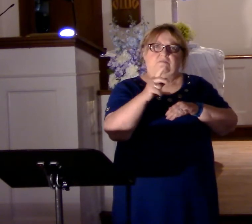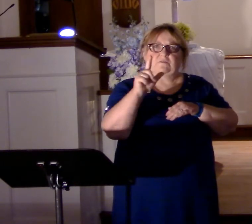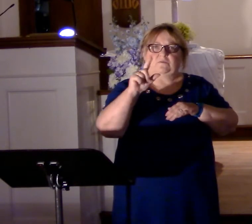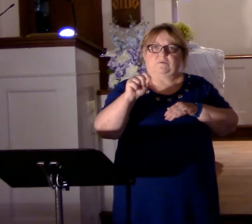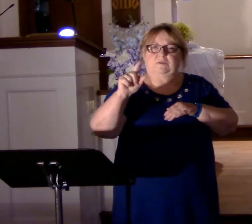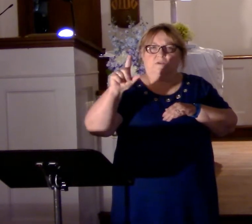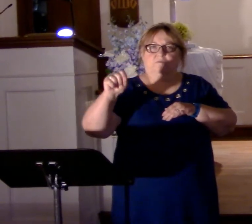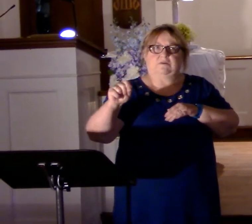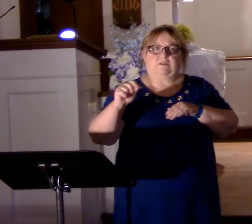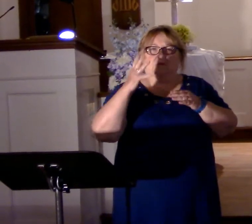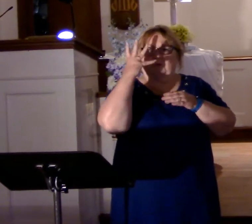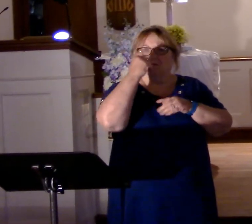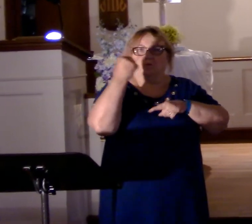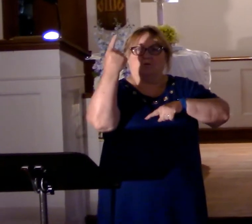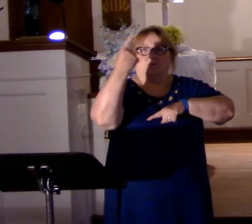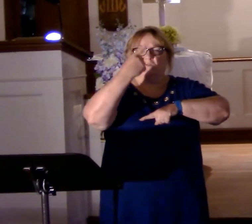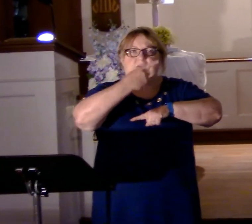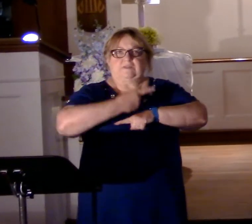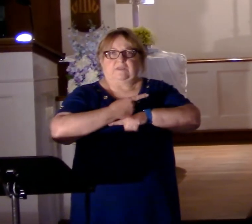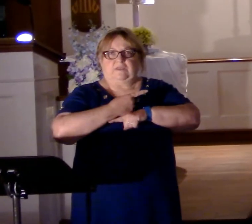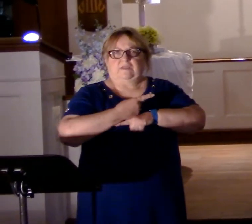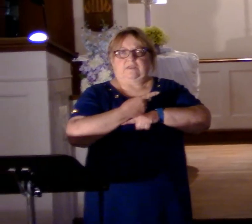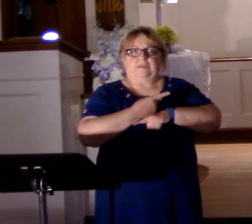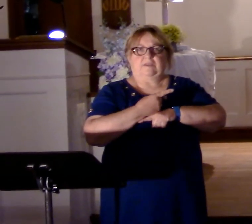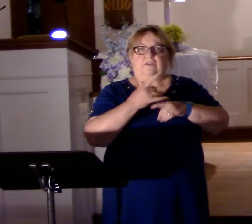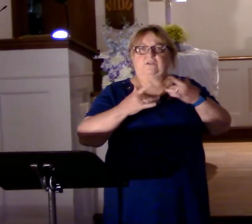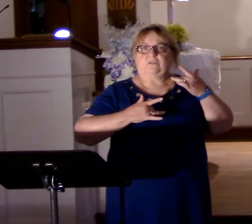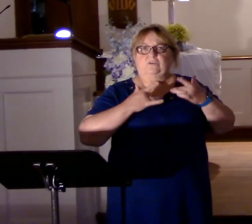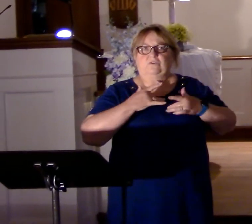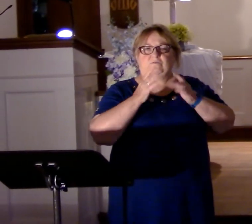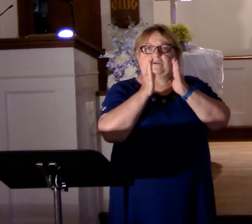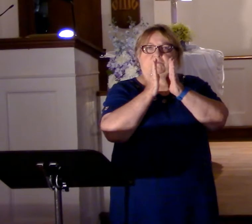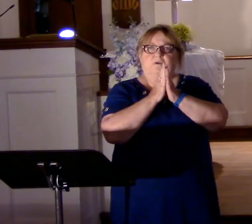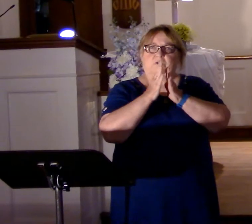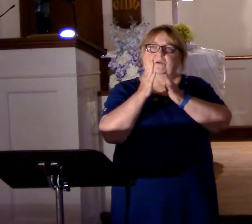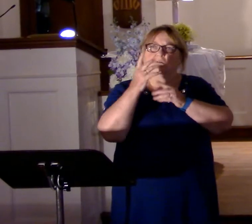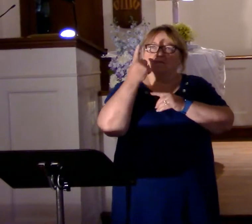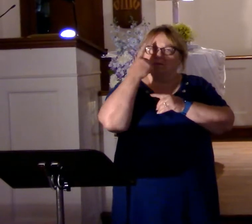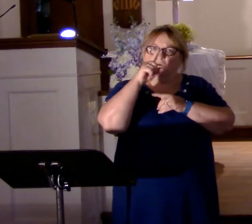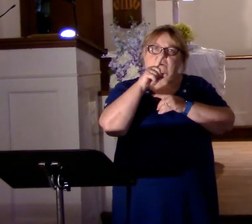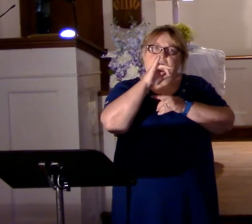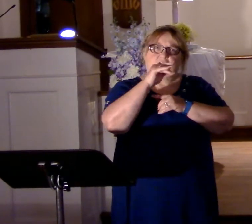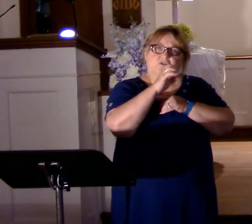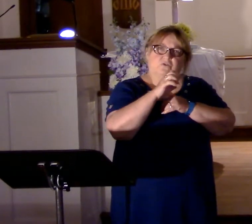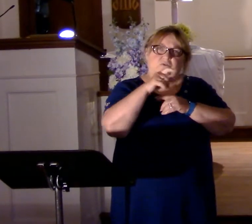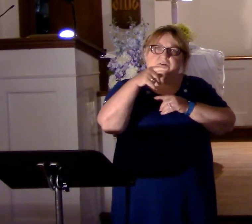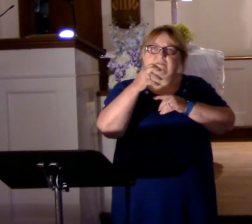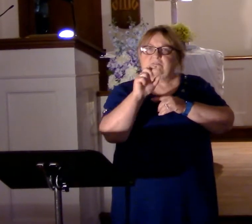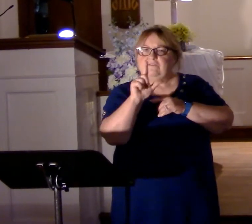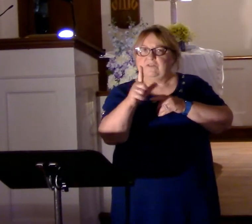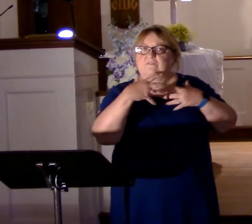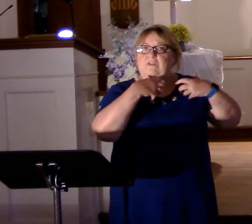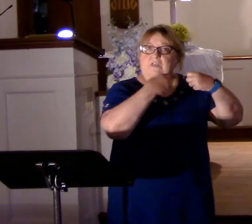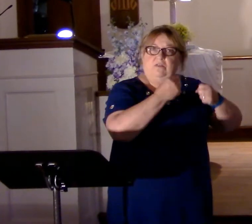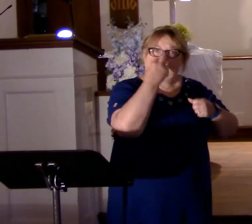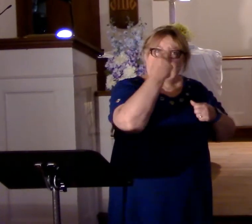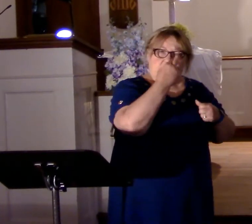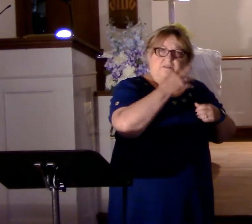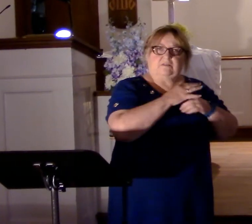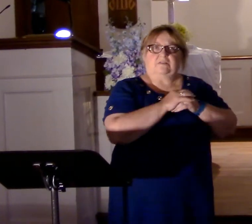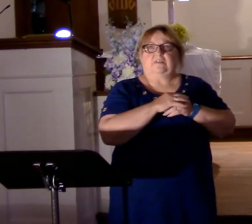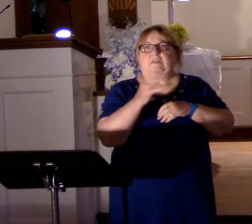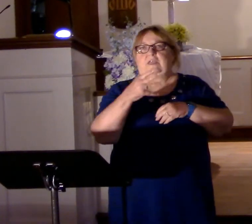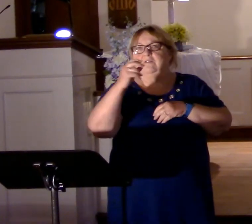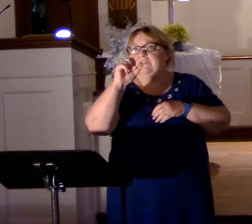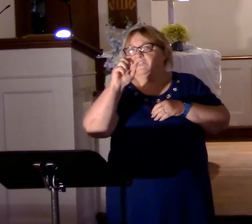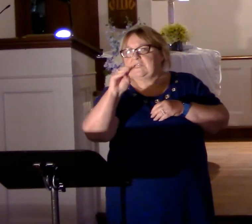day. Our prayer concerns this morning go out to June and Phil for their health, goes